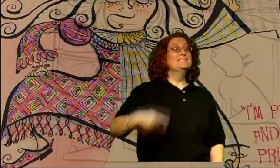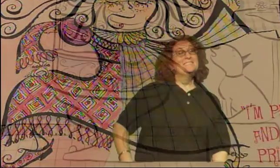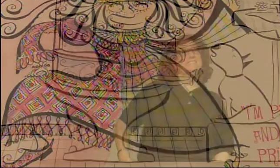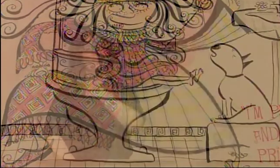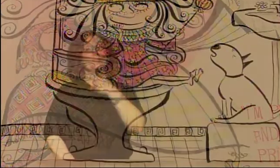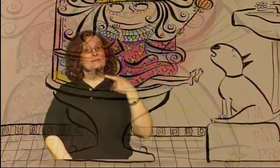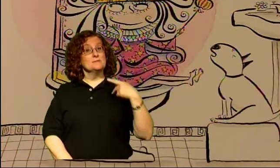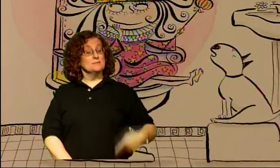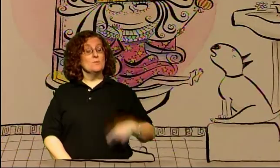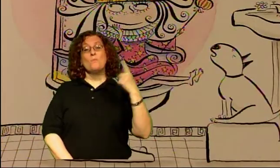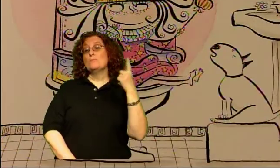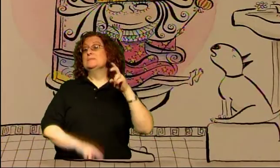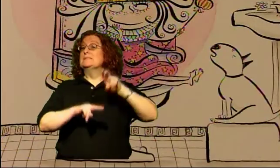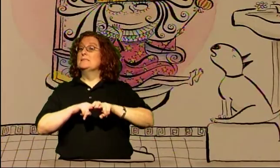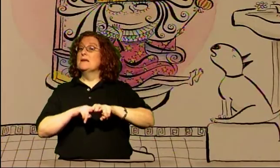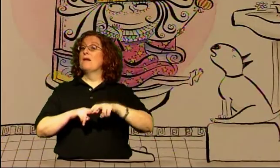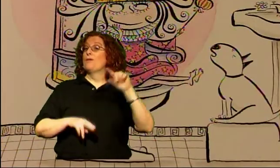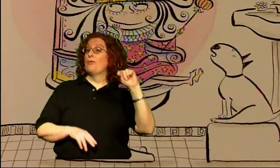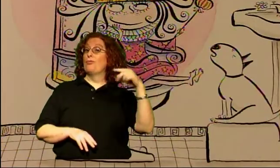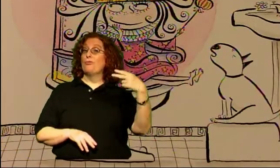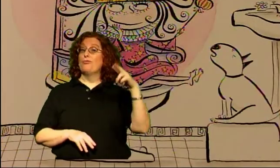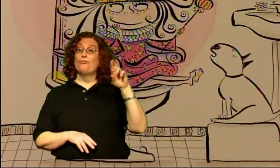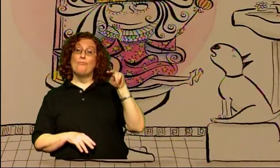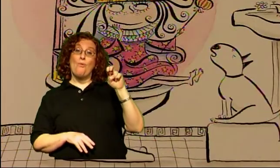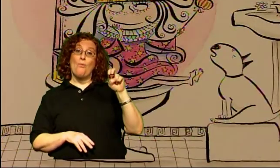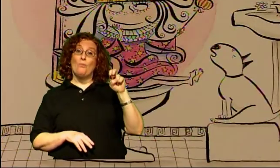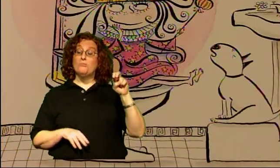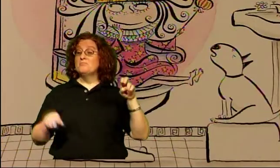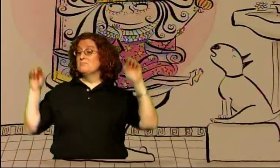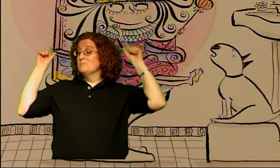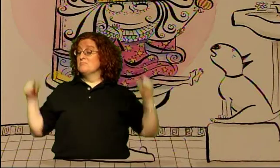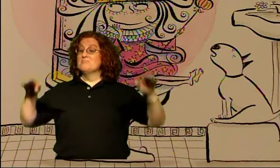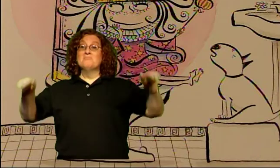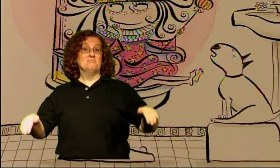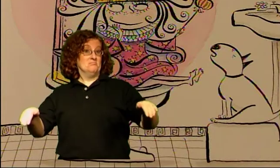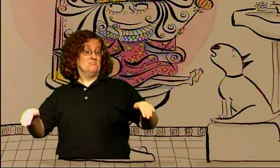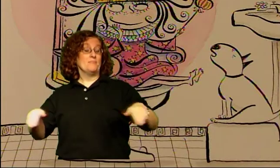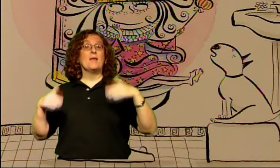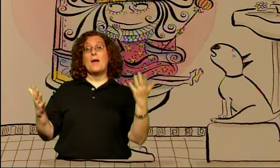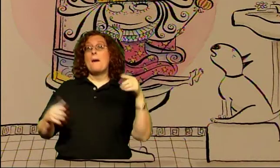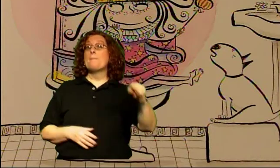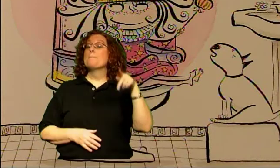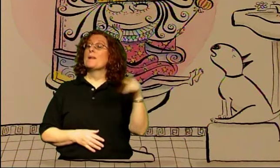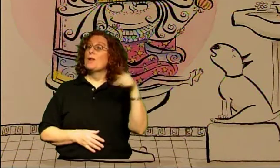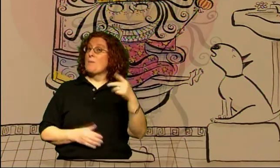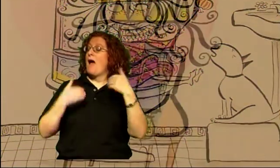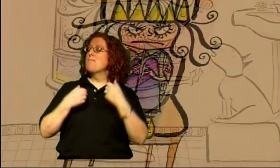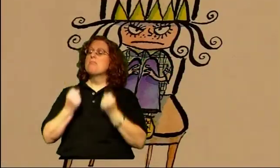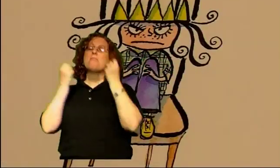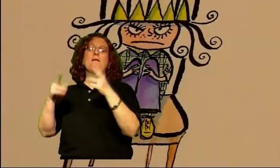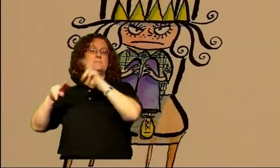Princesses sat on thrones. Penelope had lots of thrones.